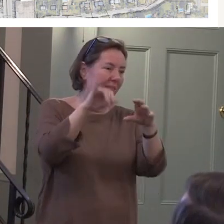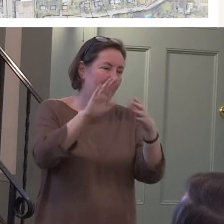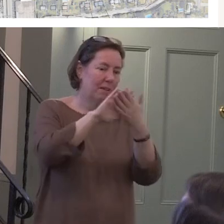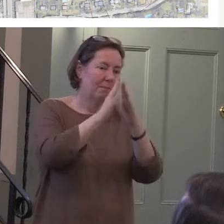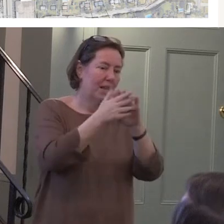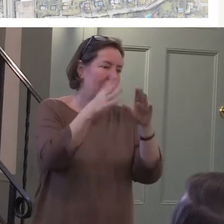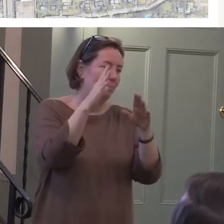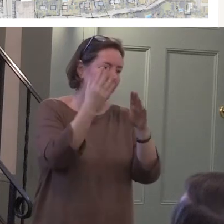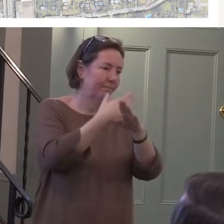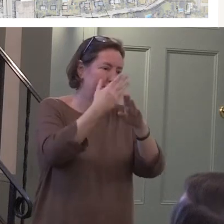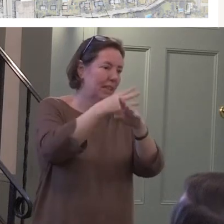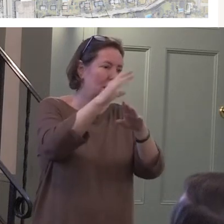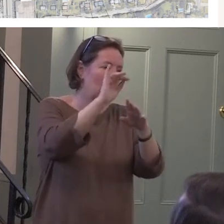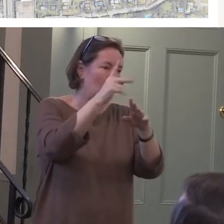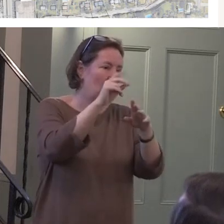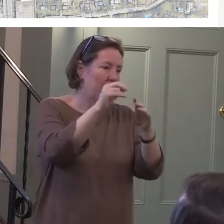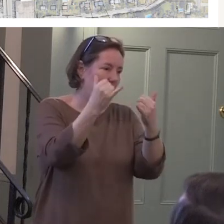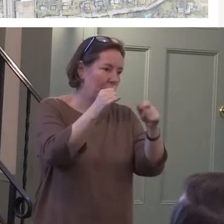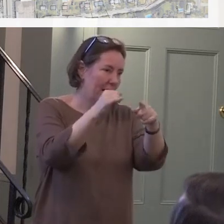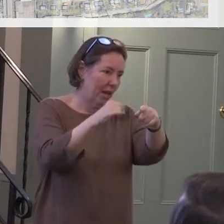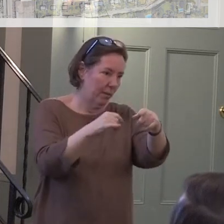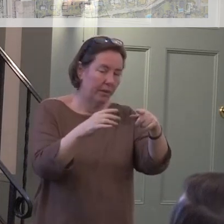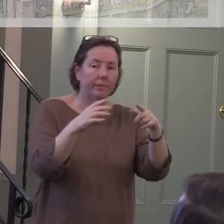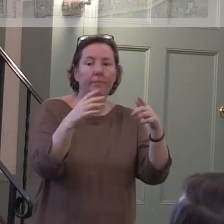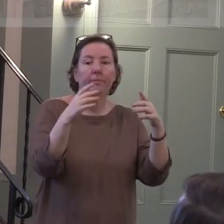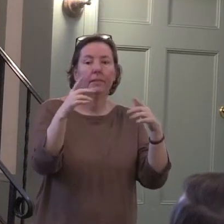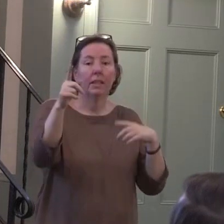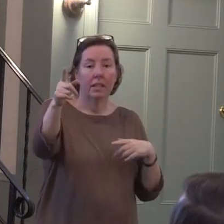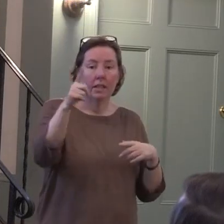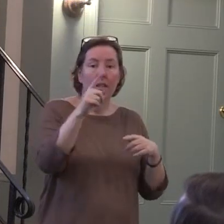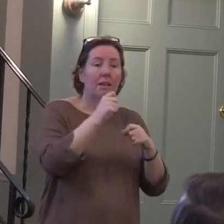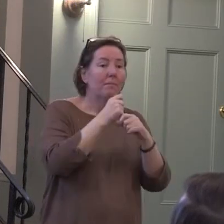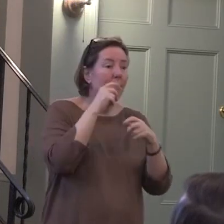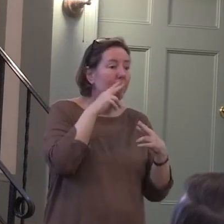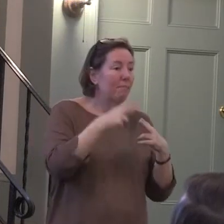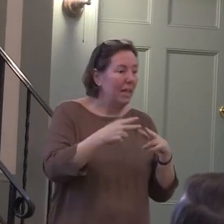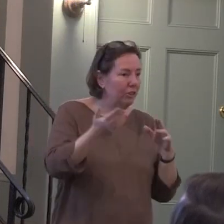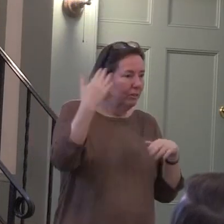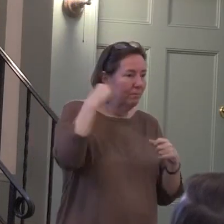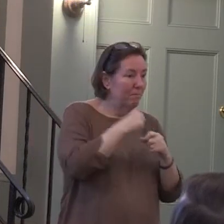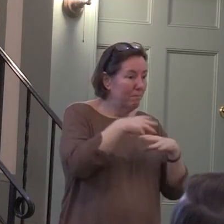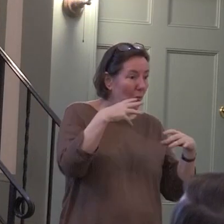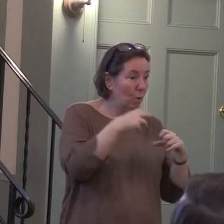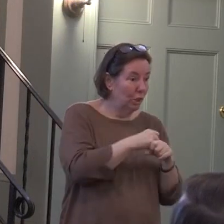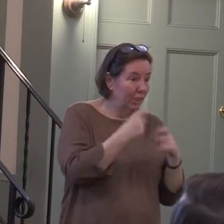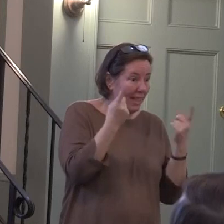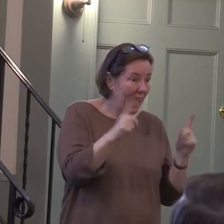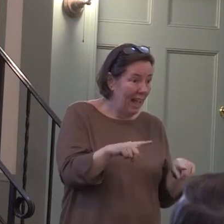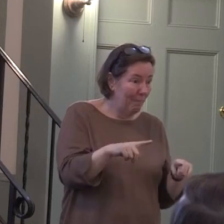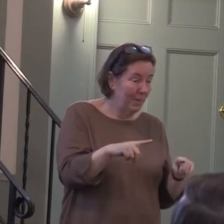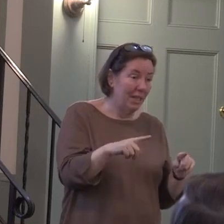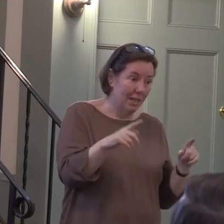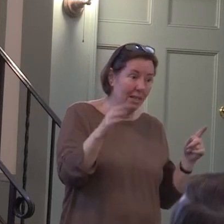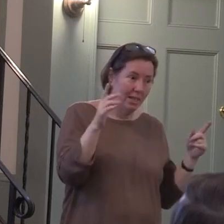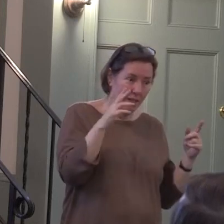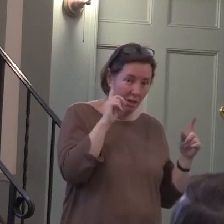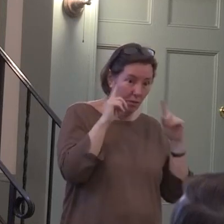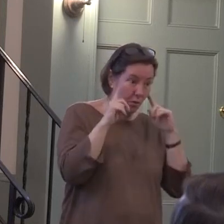Now, Ted mentioned about an explosion that happened some years ago. I'm sure you've all heard